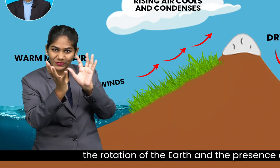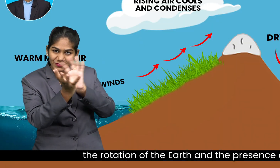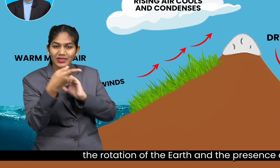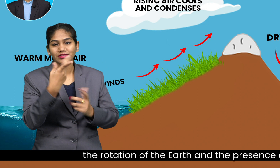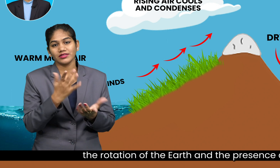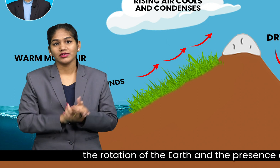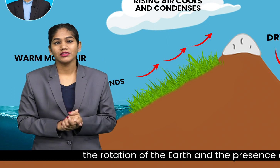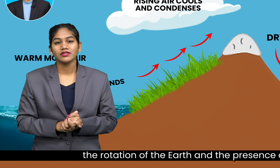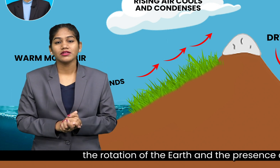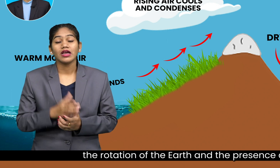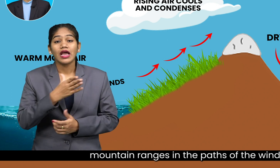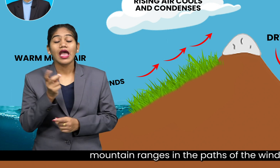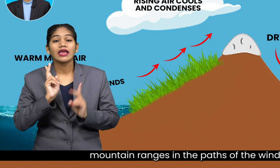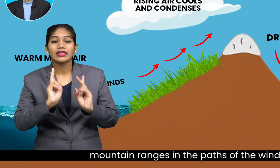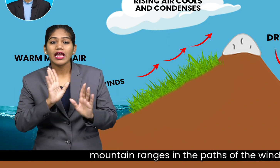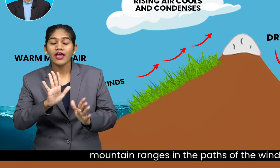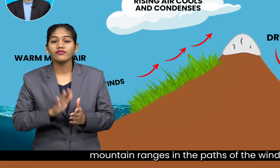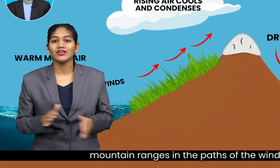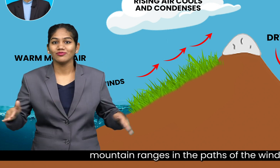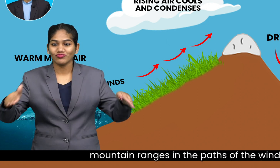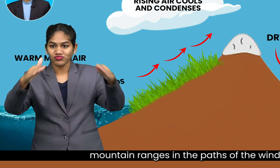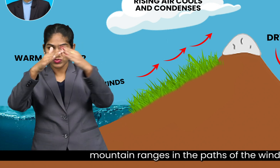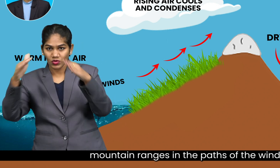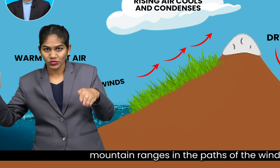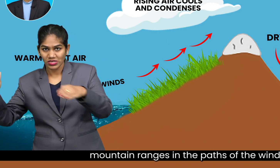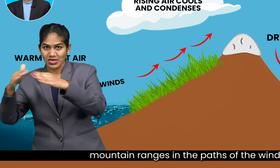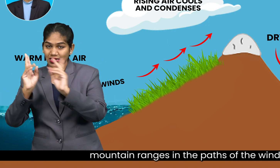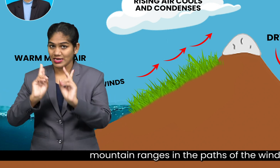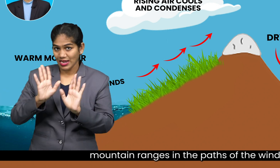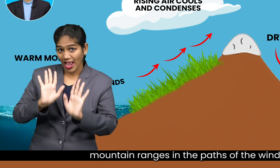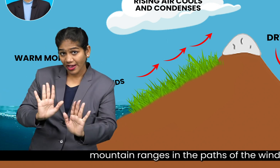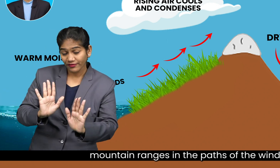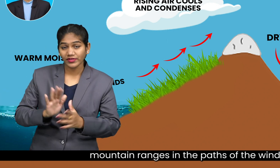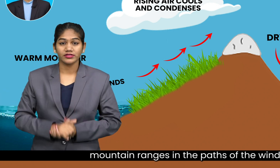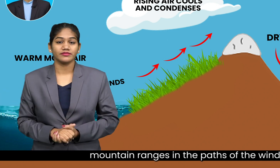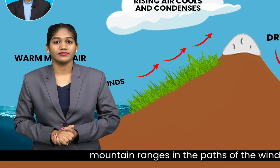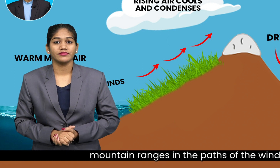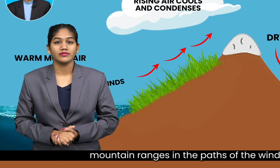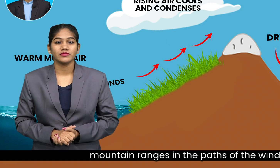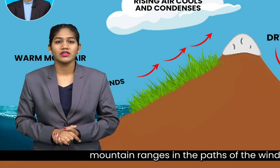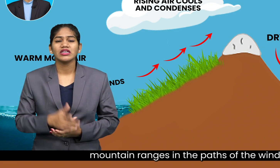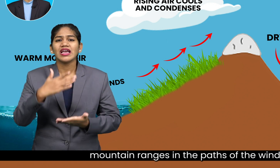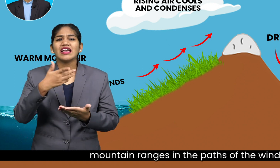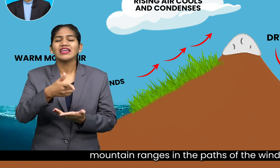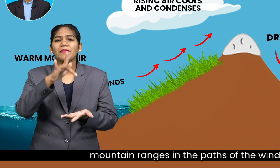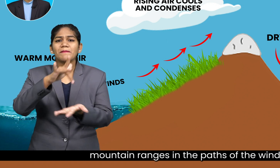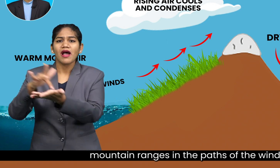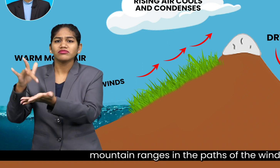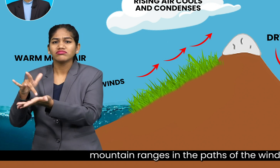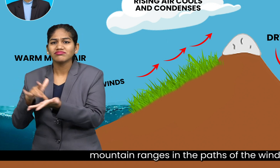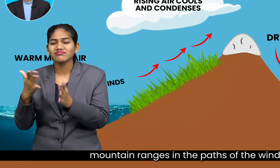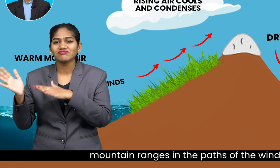and the presence of mountain ranges, in the paths of the wind